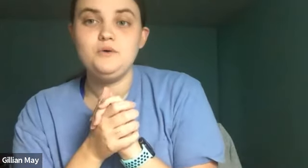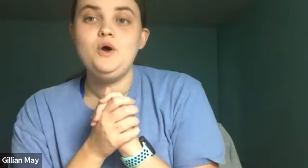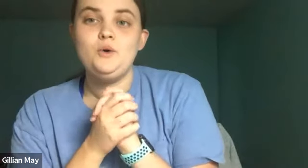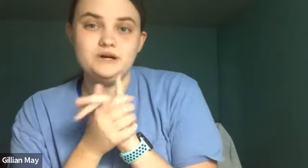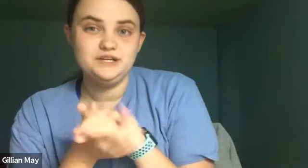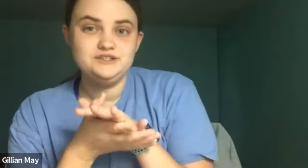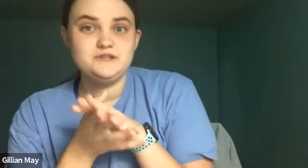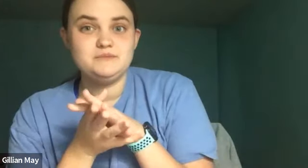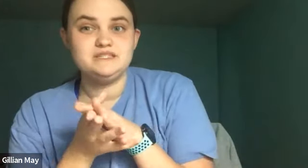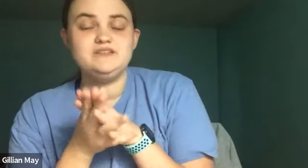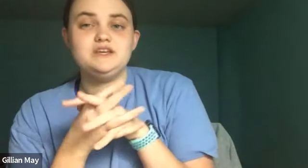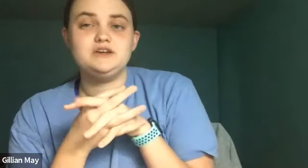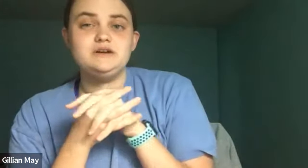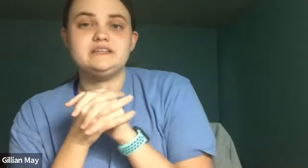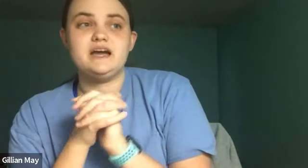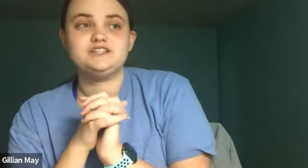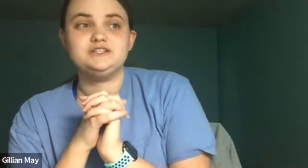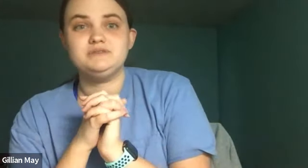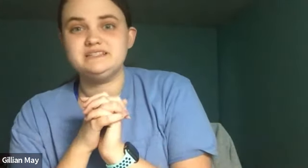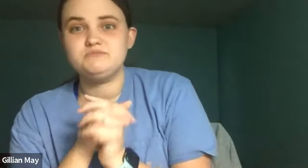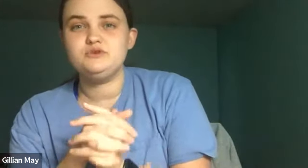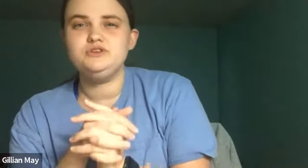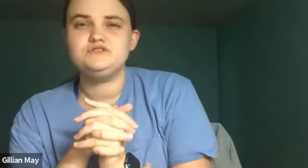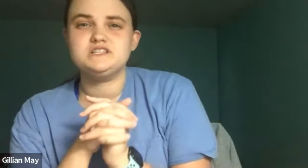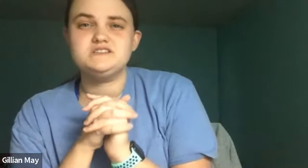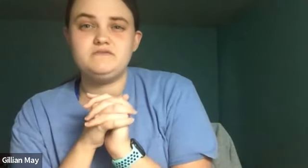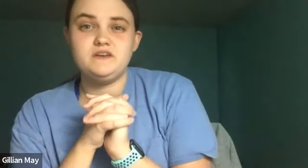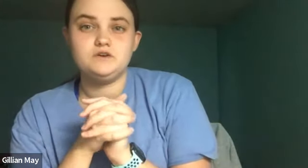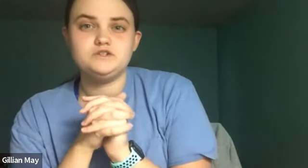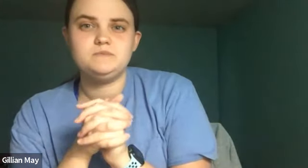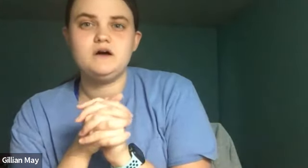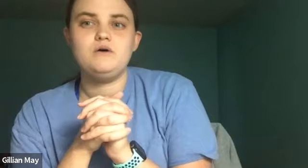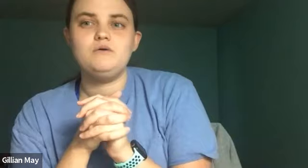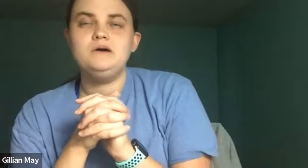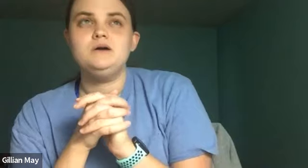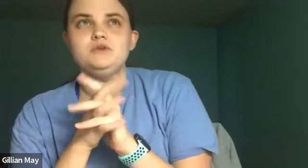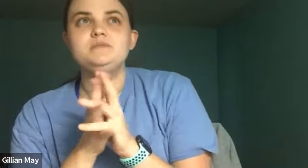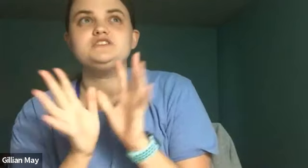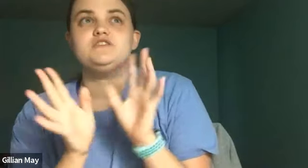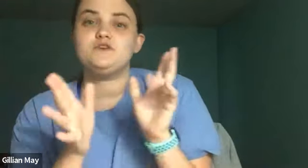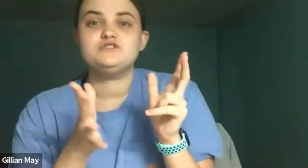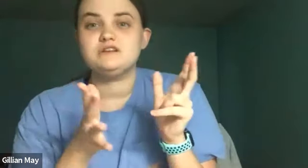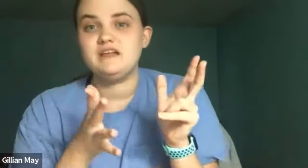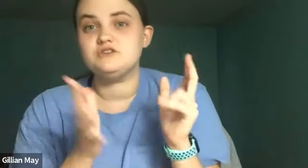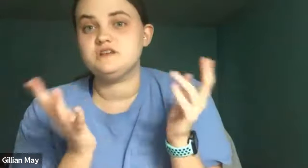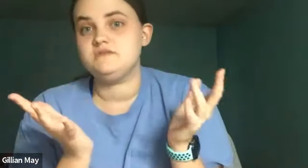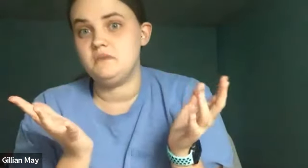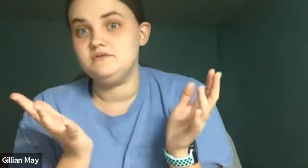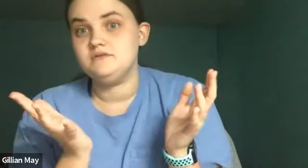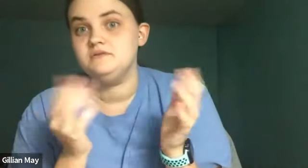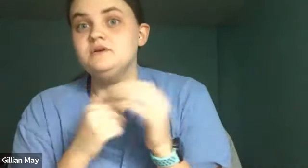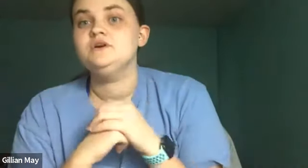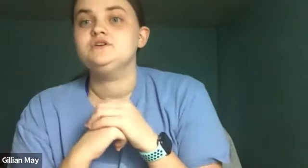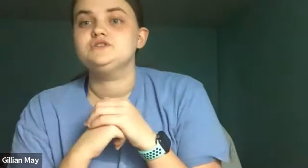So what you do for the months of the year is actually really simple. You just finger spell pretty much the first 3 letters of the month.